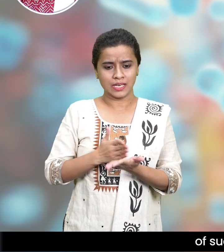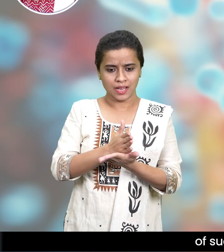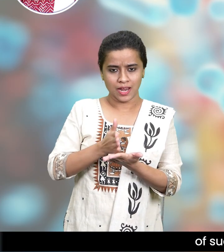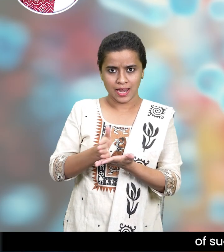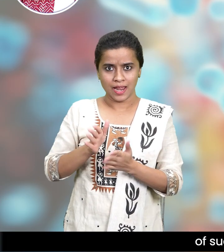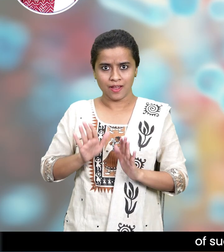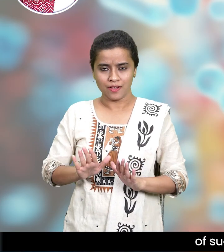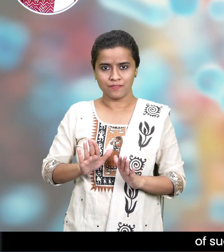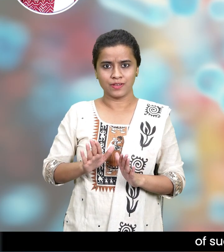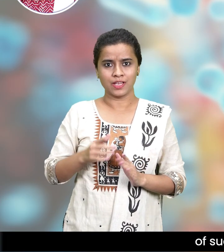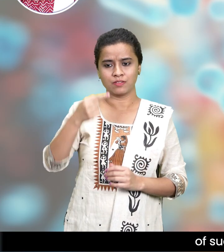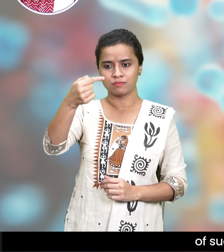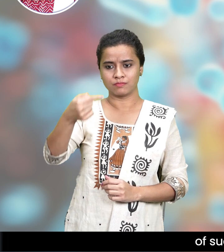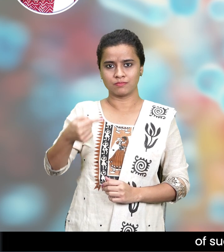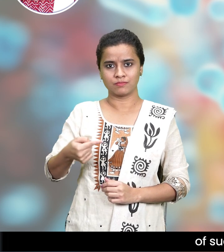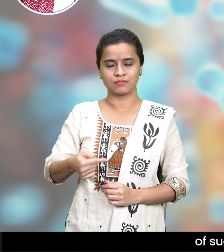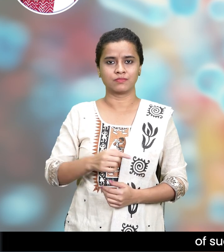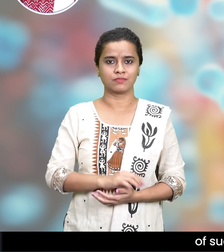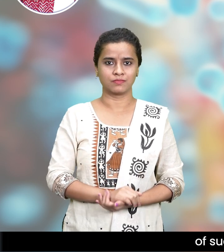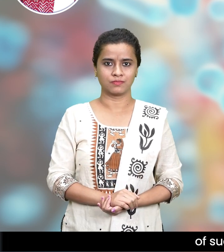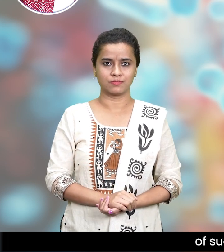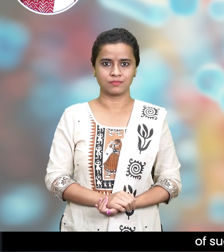categories of classification.